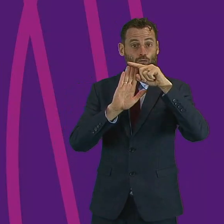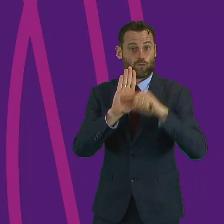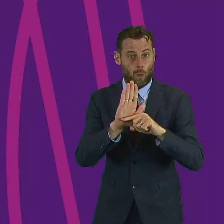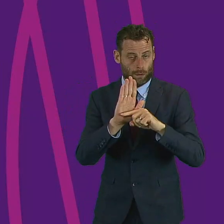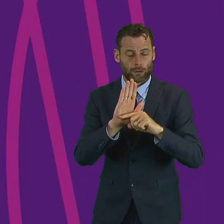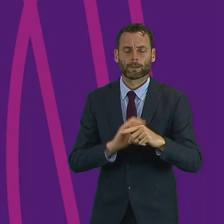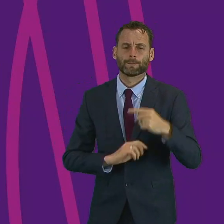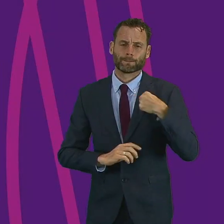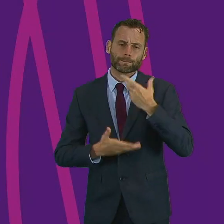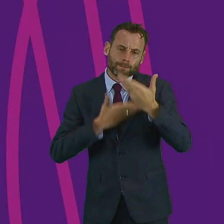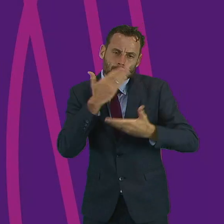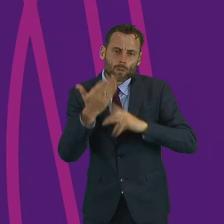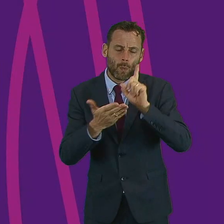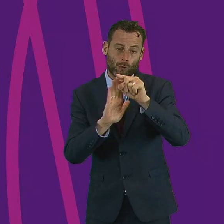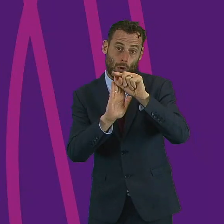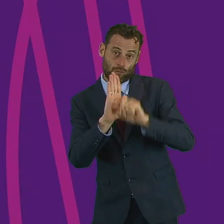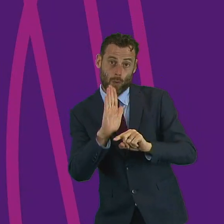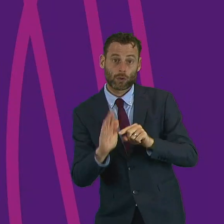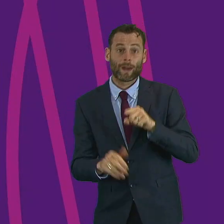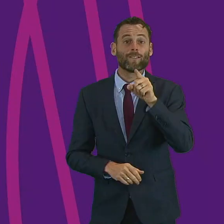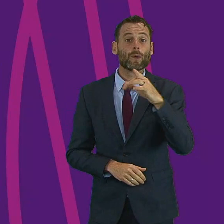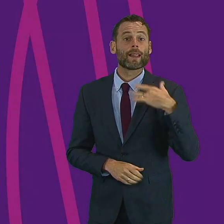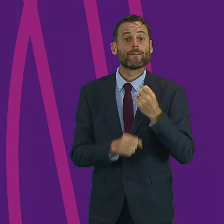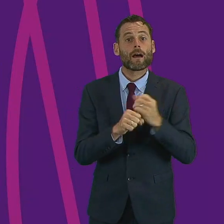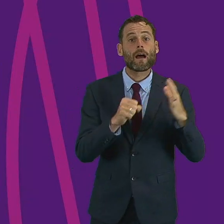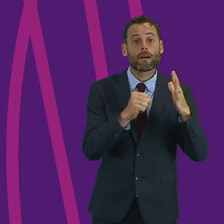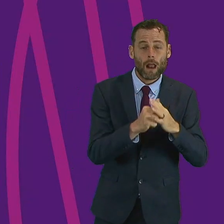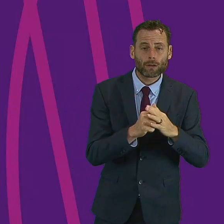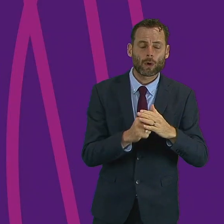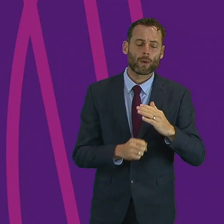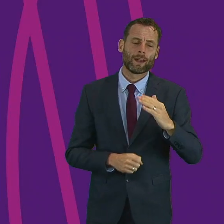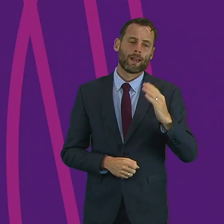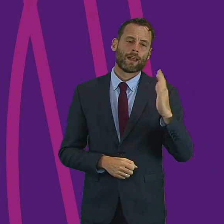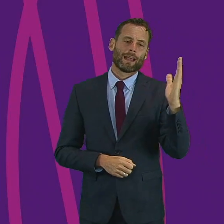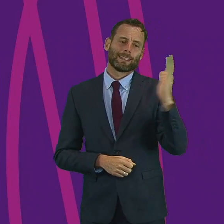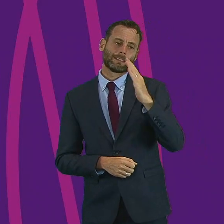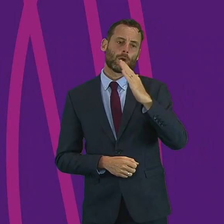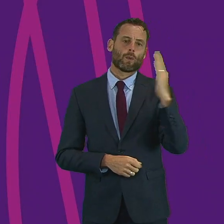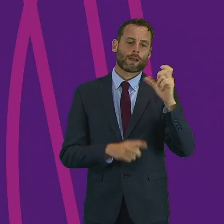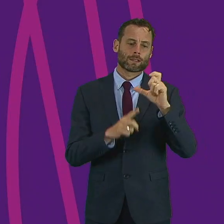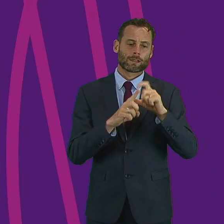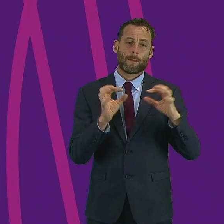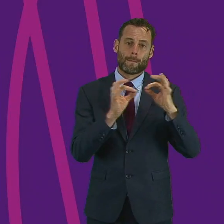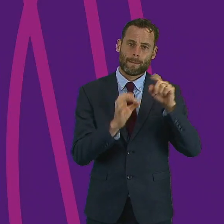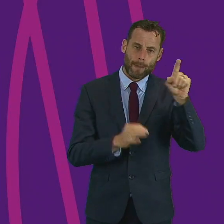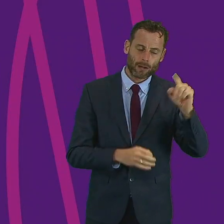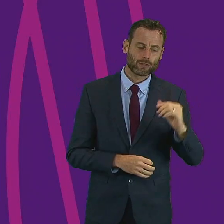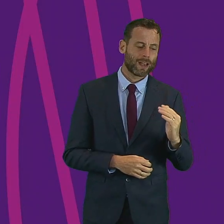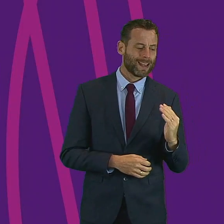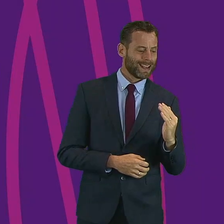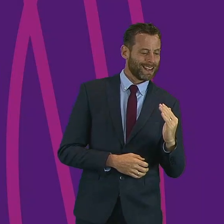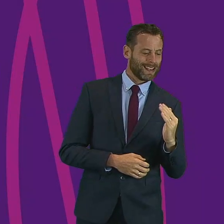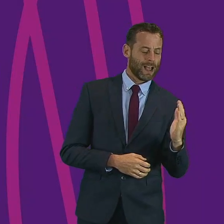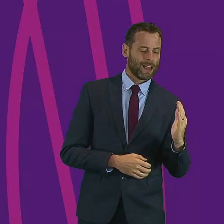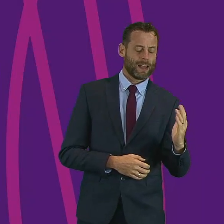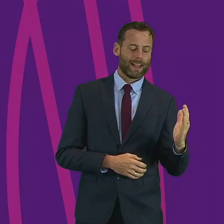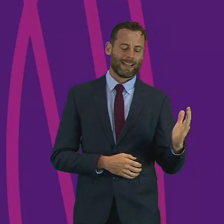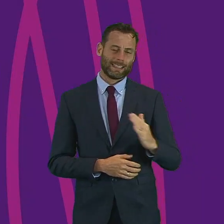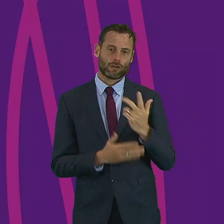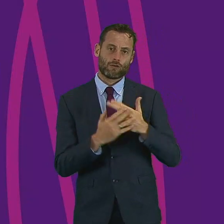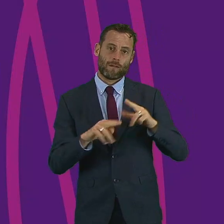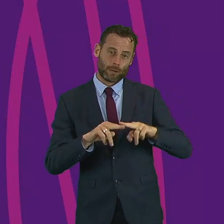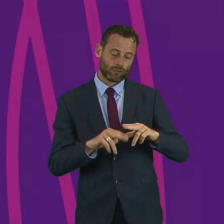these again. If you live in Glasgow, East or West Dumbartonshire, Renfrewshire or East Renfrewshire or North or South Lanarkshire, please do